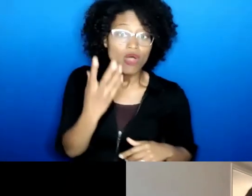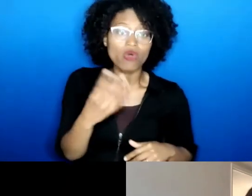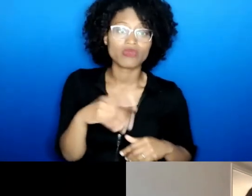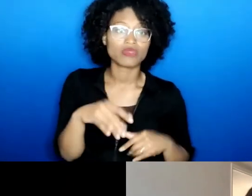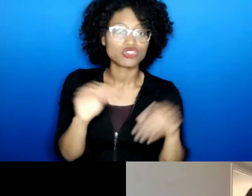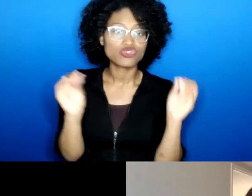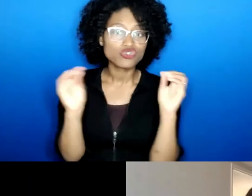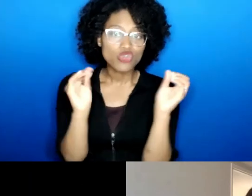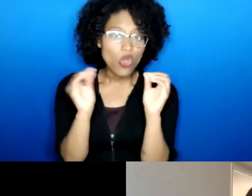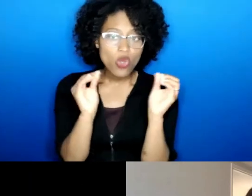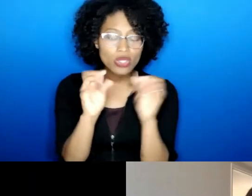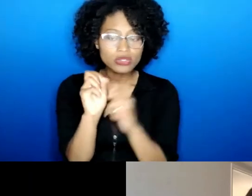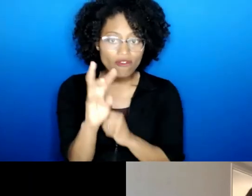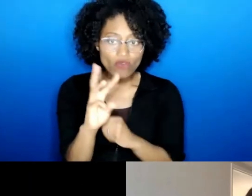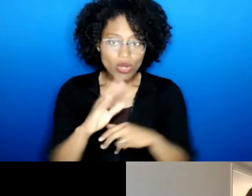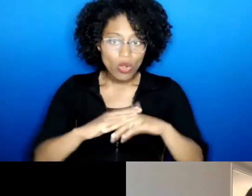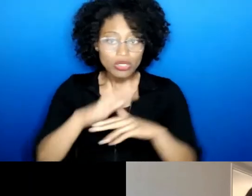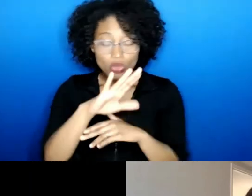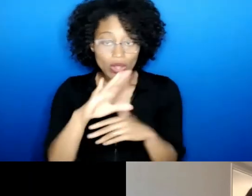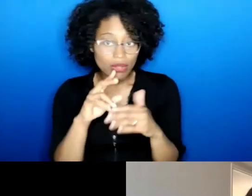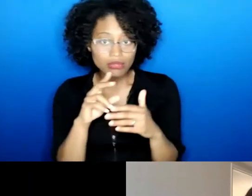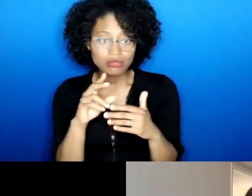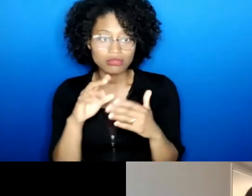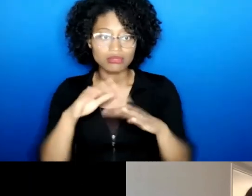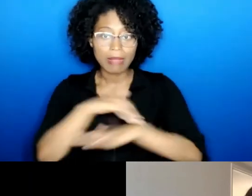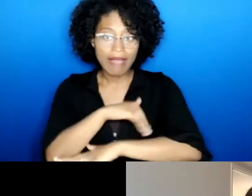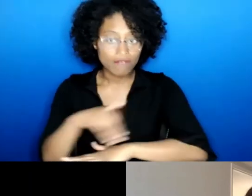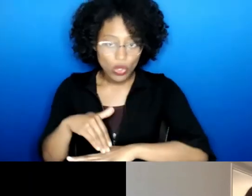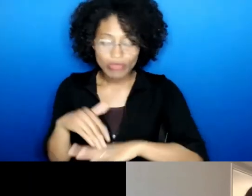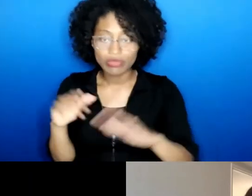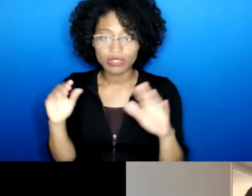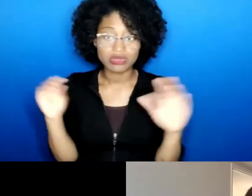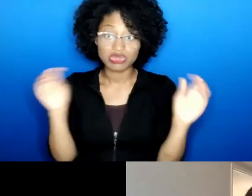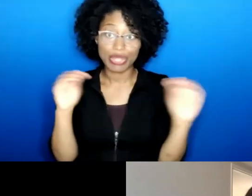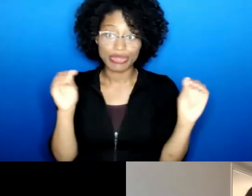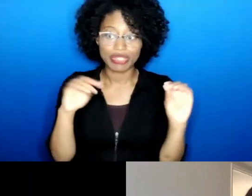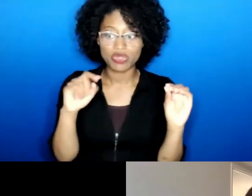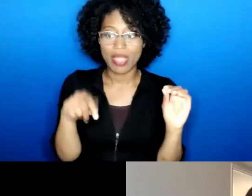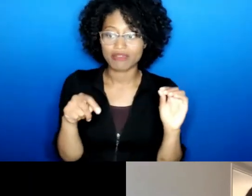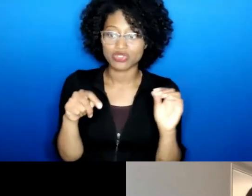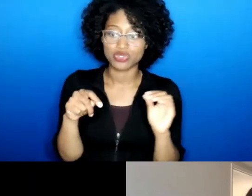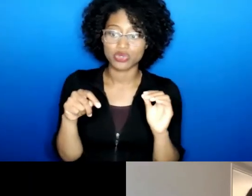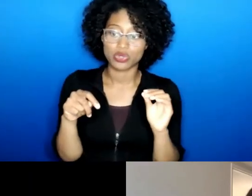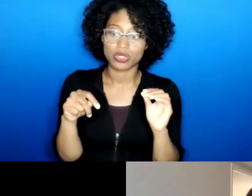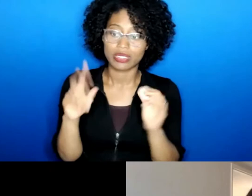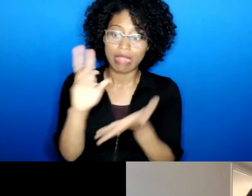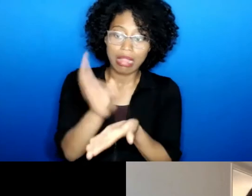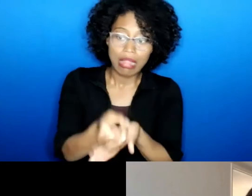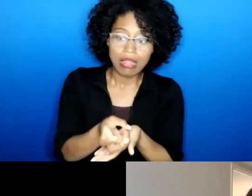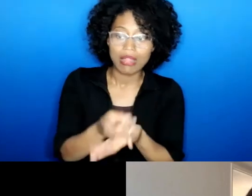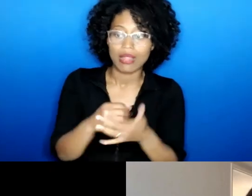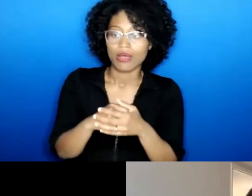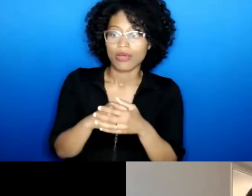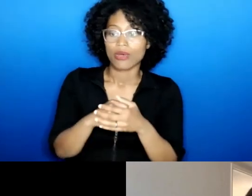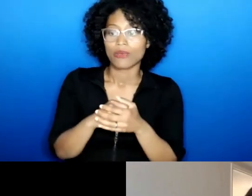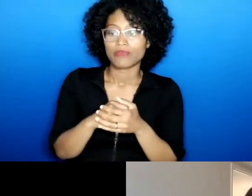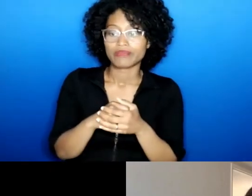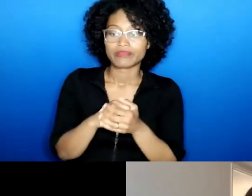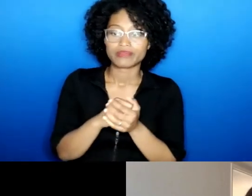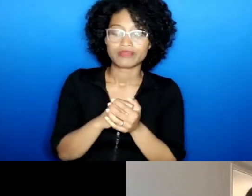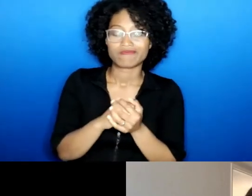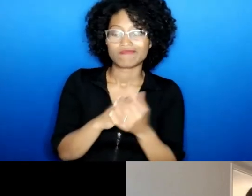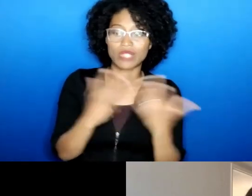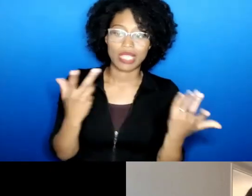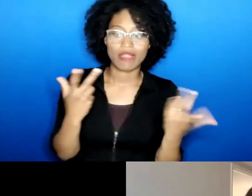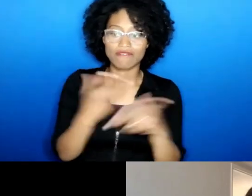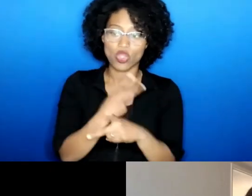software on your platform, and there's nothing you have to grope around looking for anywhere to get to where you want to go.